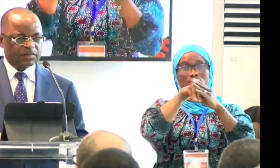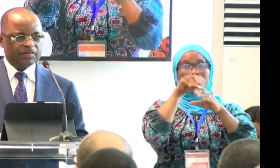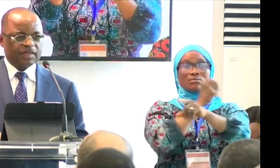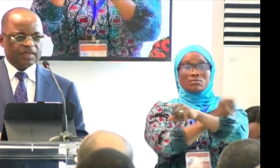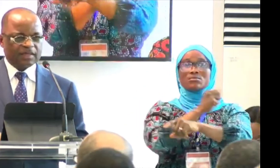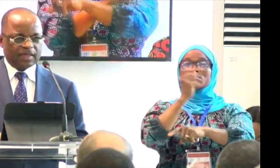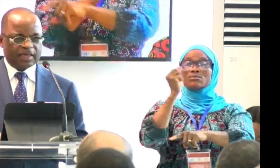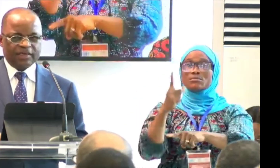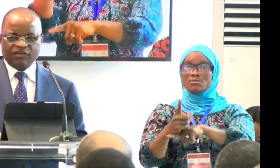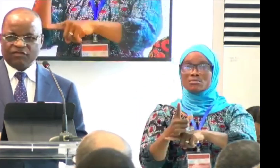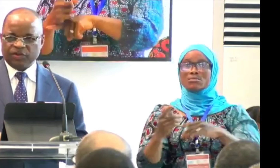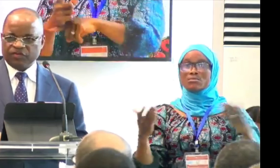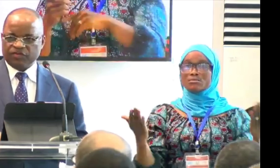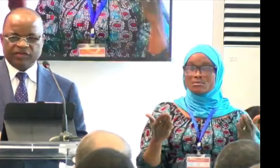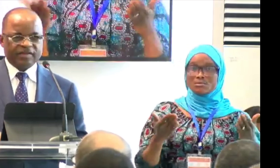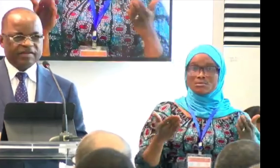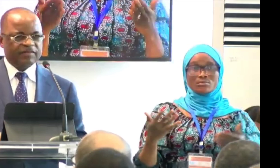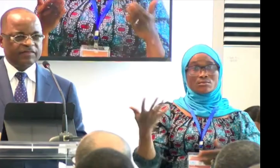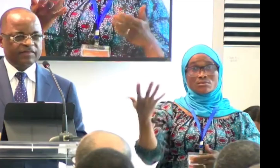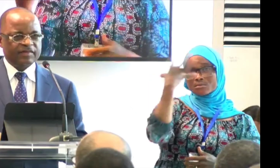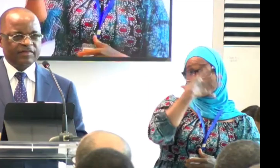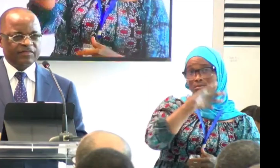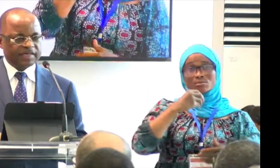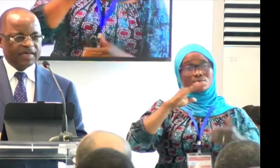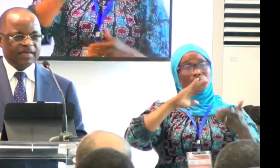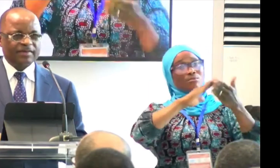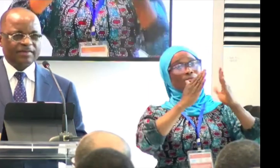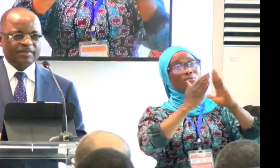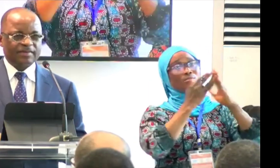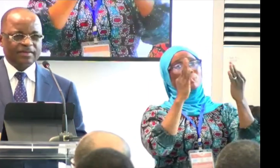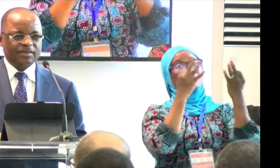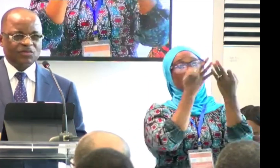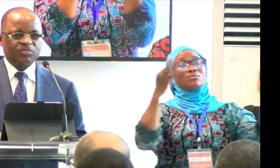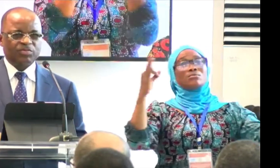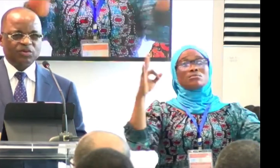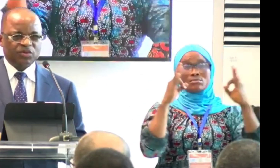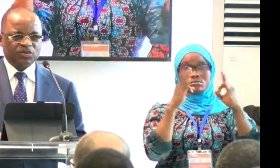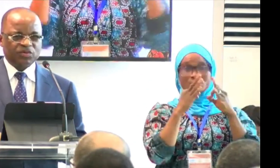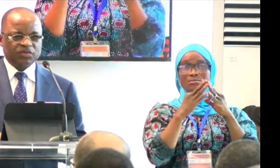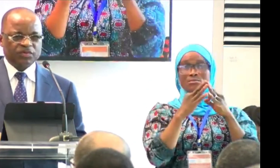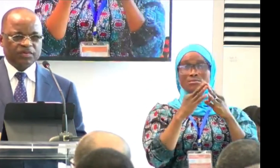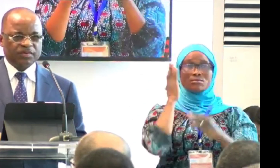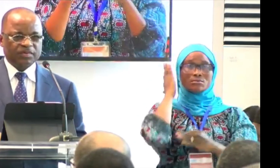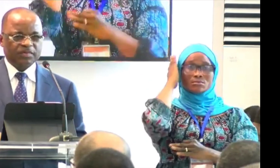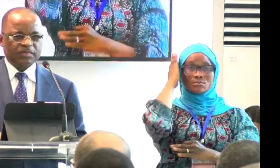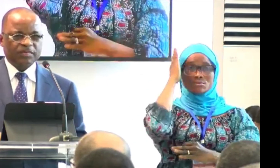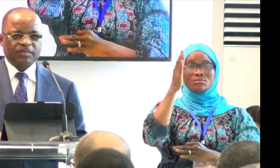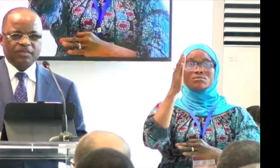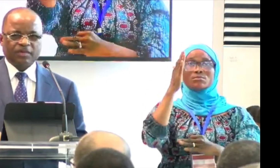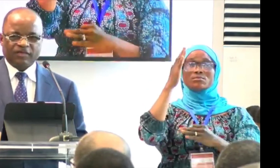Leone, here in this beautiful city of Freetown, will produce